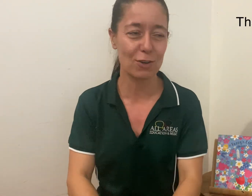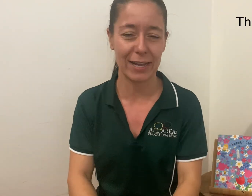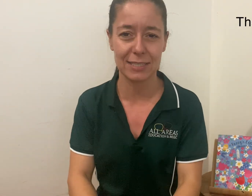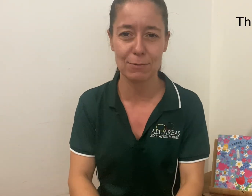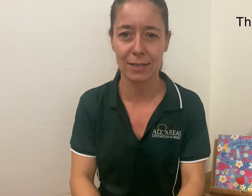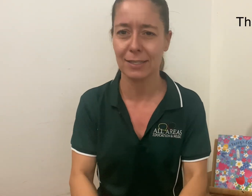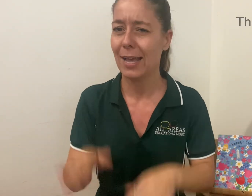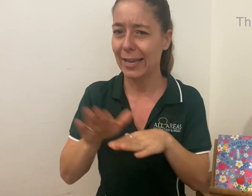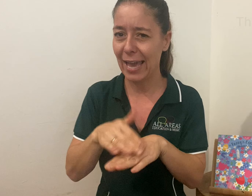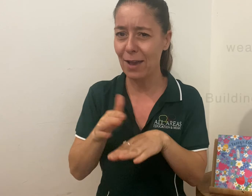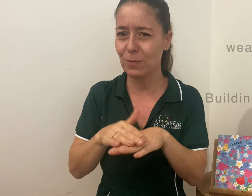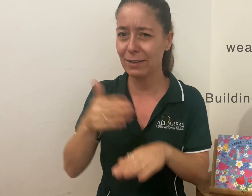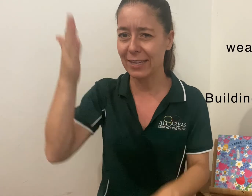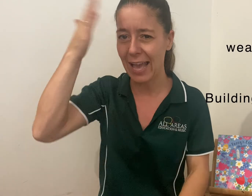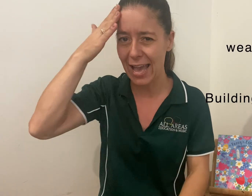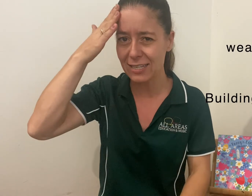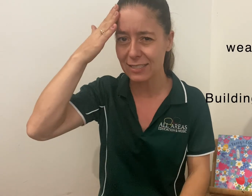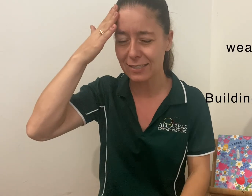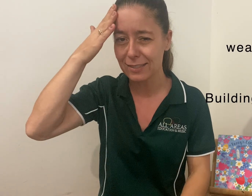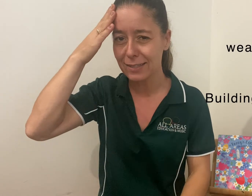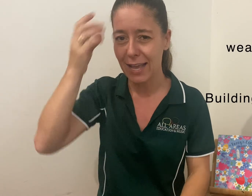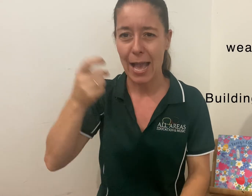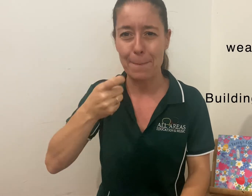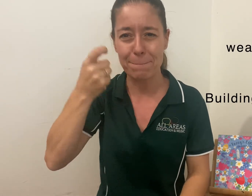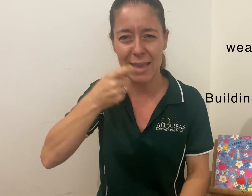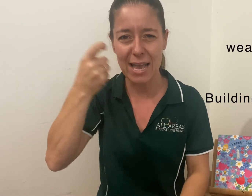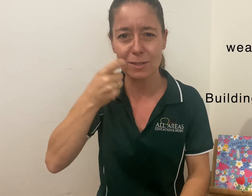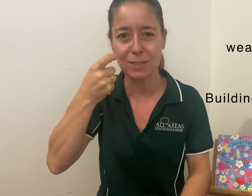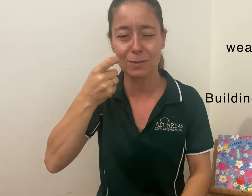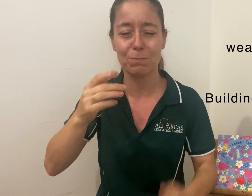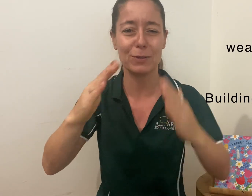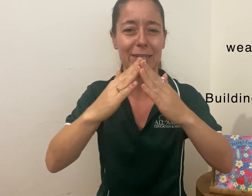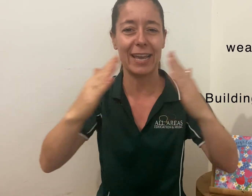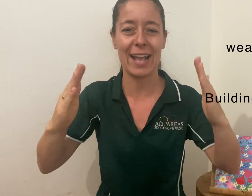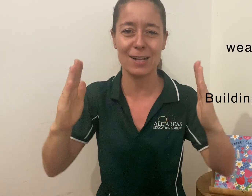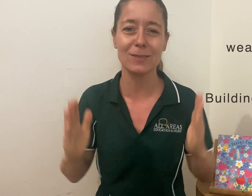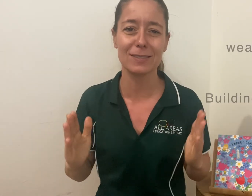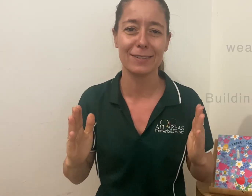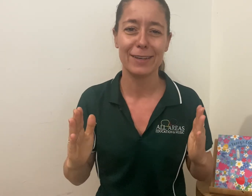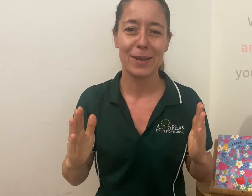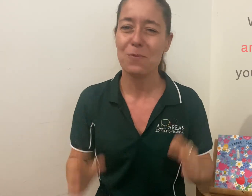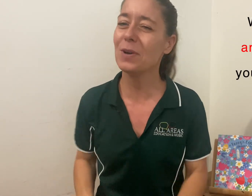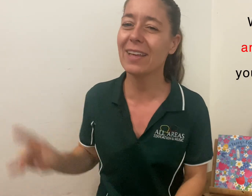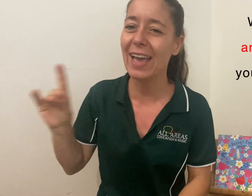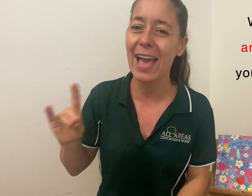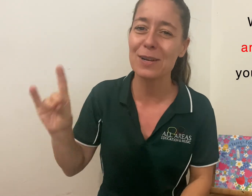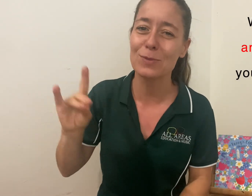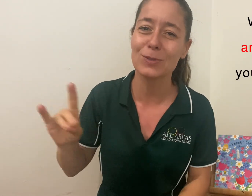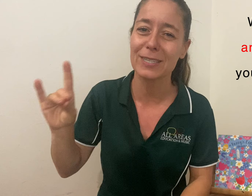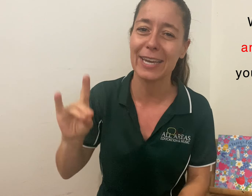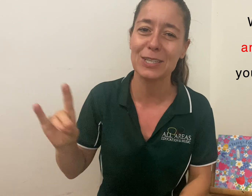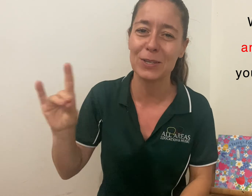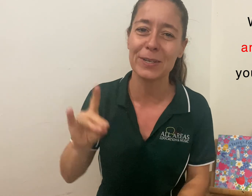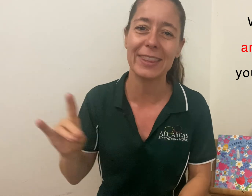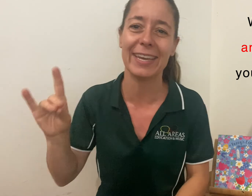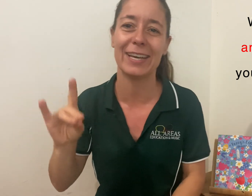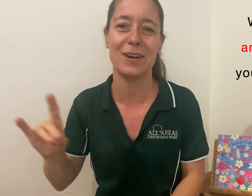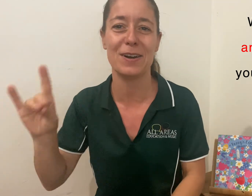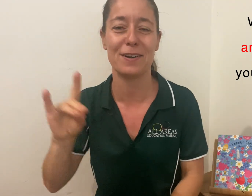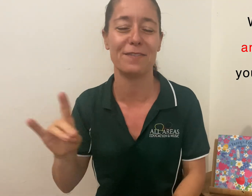crazy one. A cat wearing a hat, a mouse building a house. What other animals can you think of? And